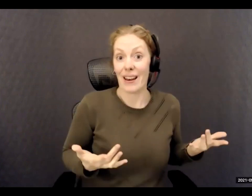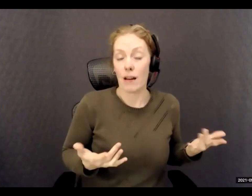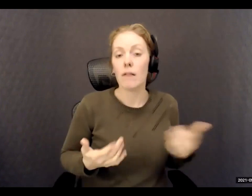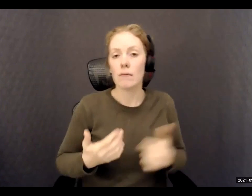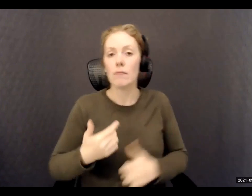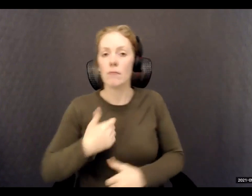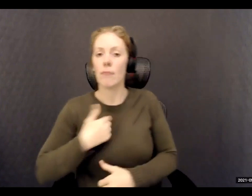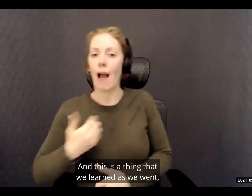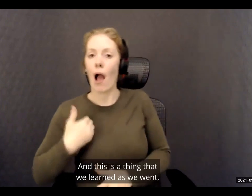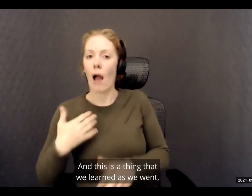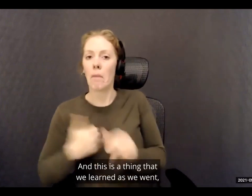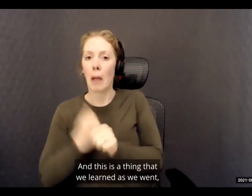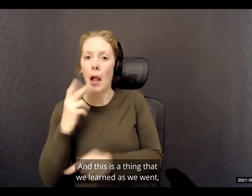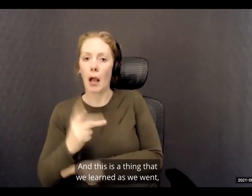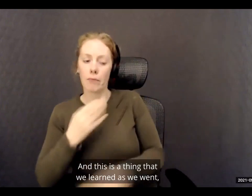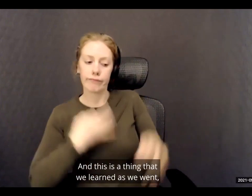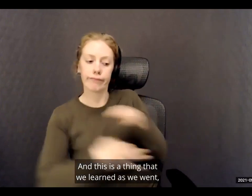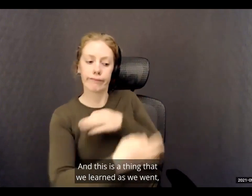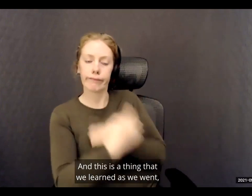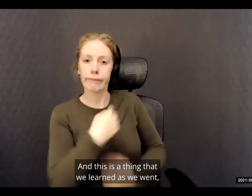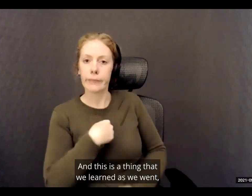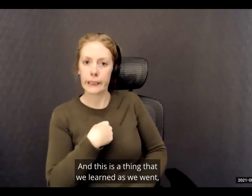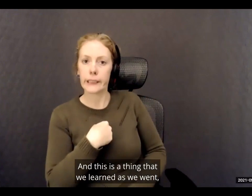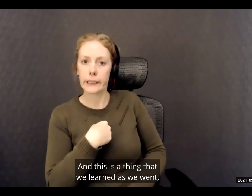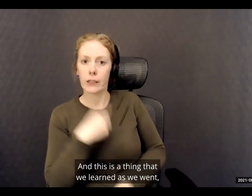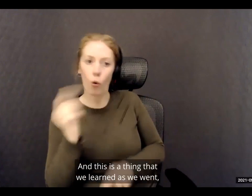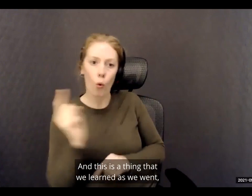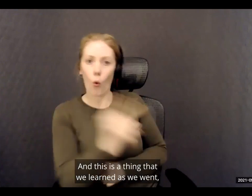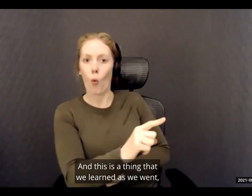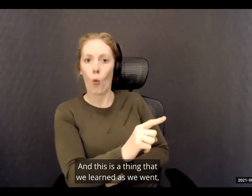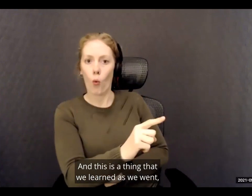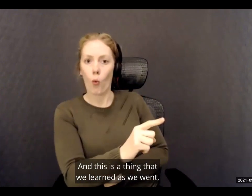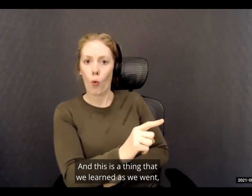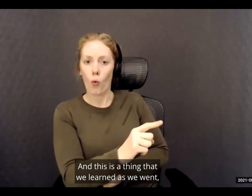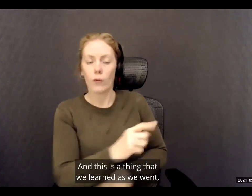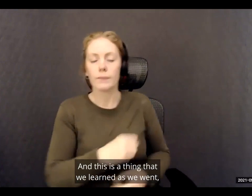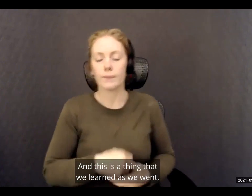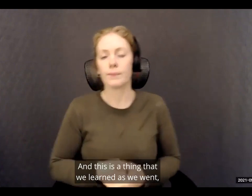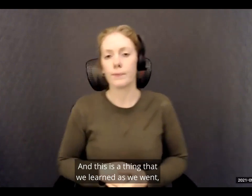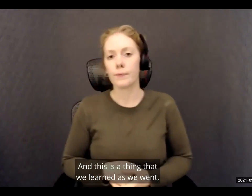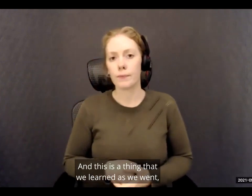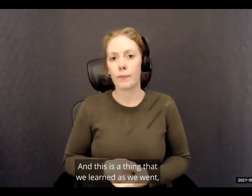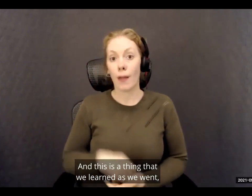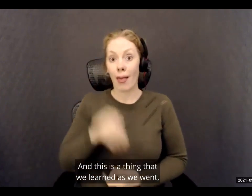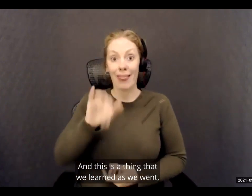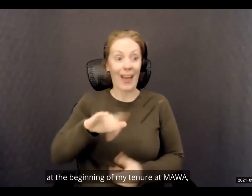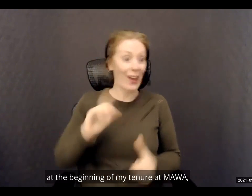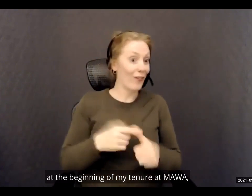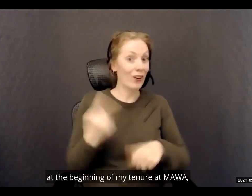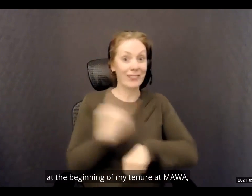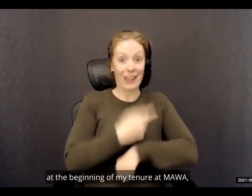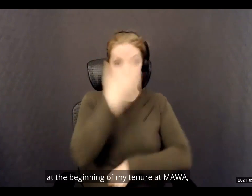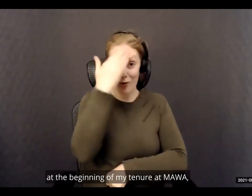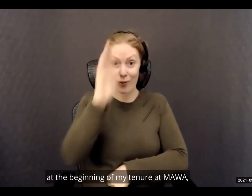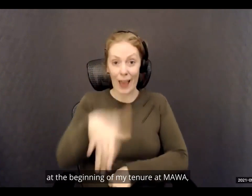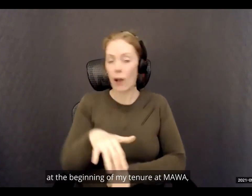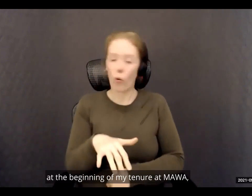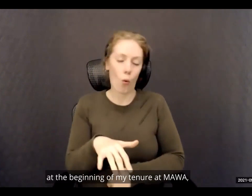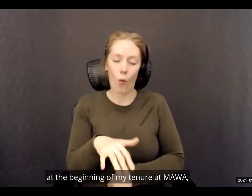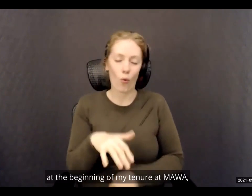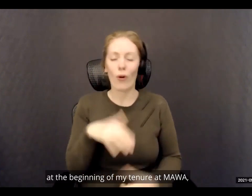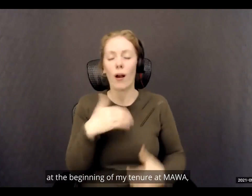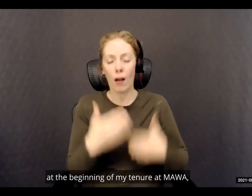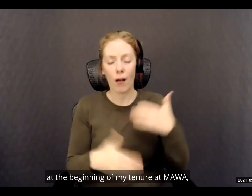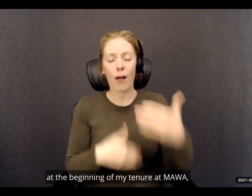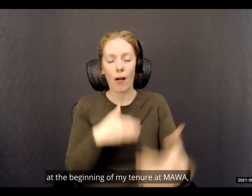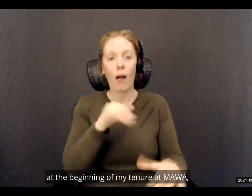backup. And this is a thing that we learned as we went. At the beginning of